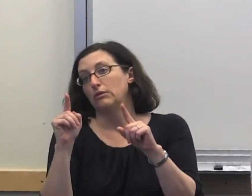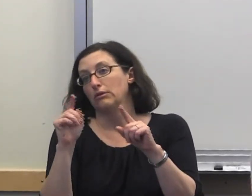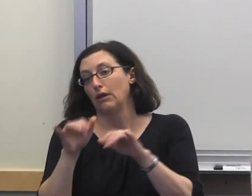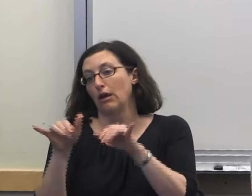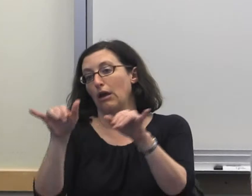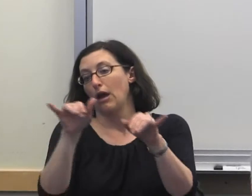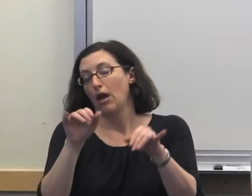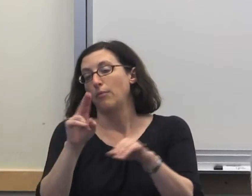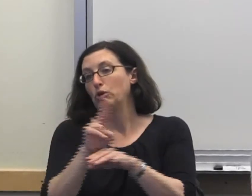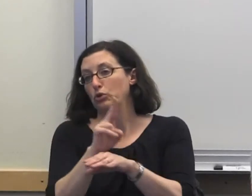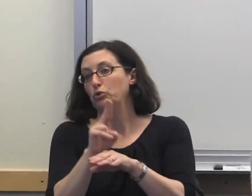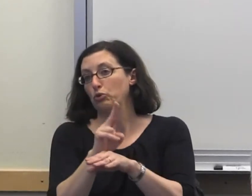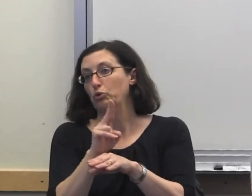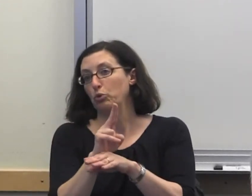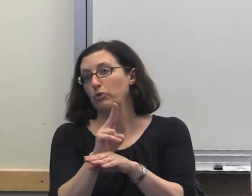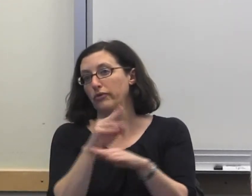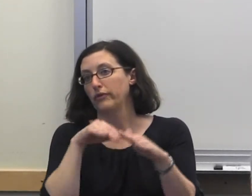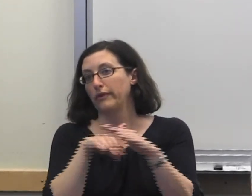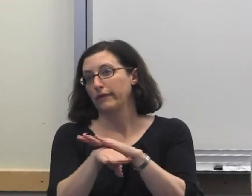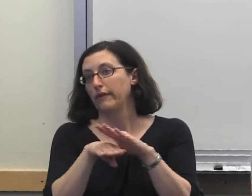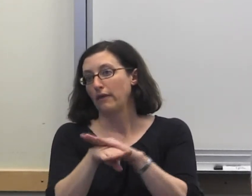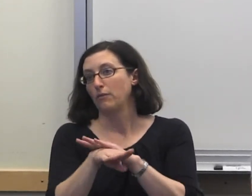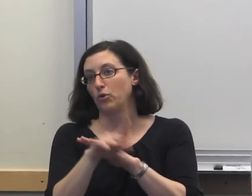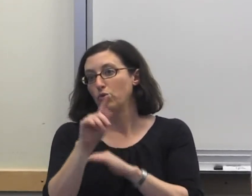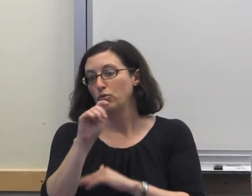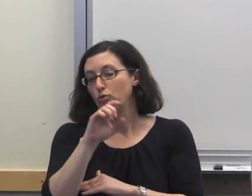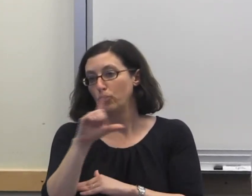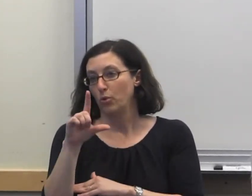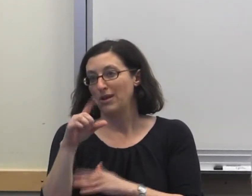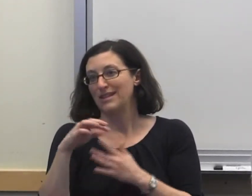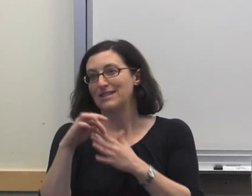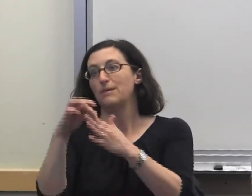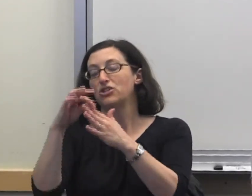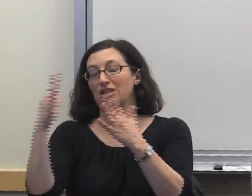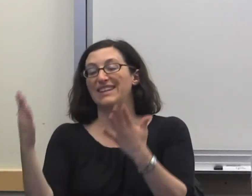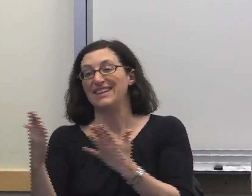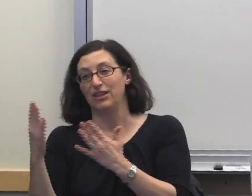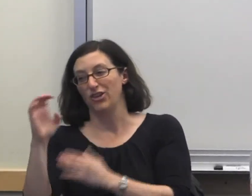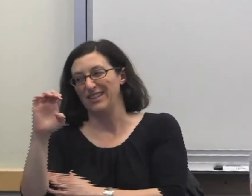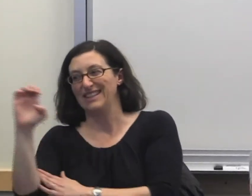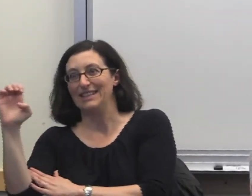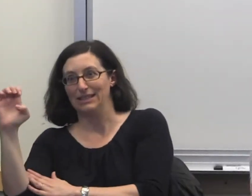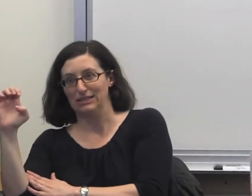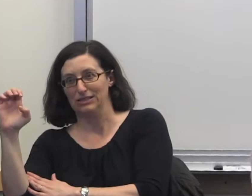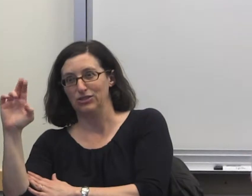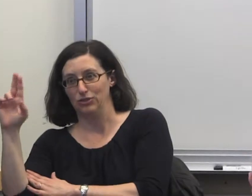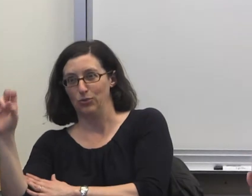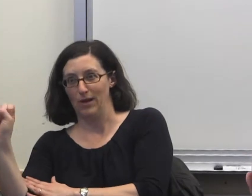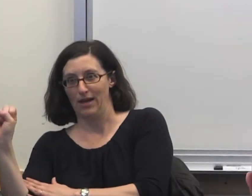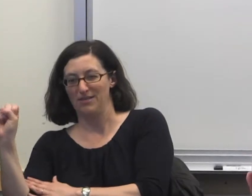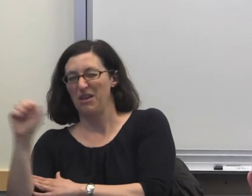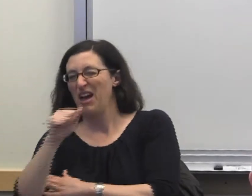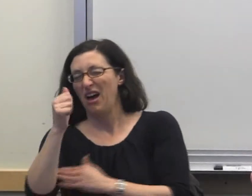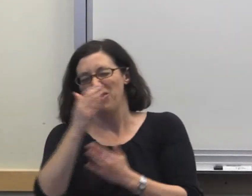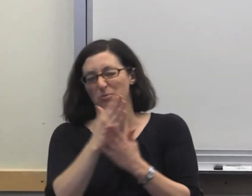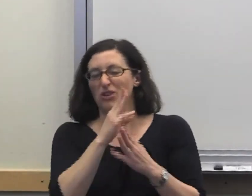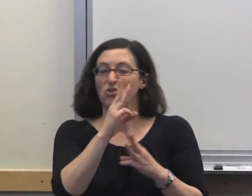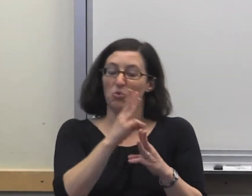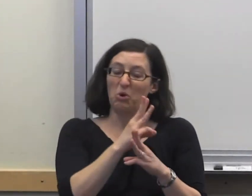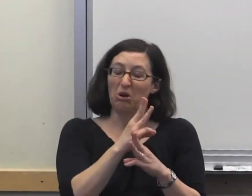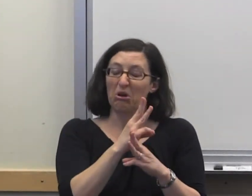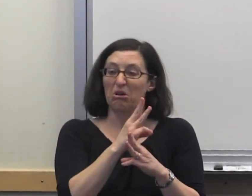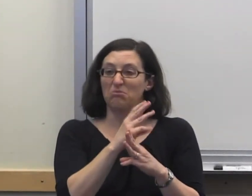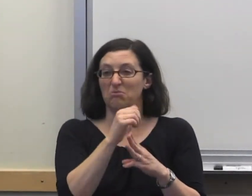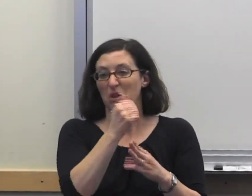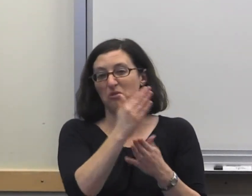more widely used ones, especially here on the East Coast. There are others that are used in different parts of the world and different parts of the country as well.